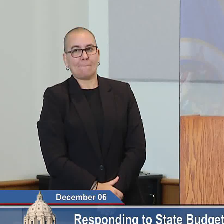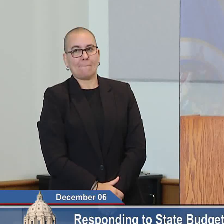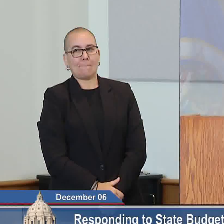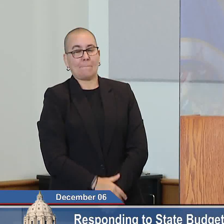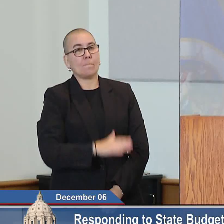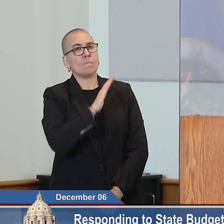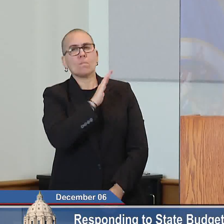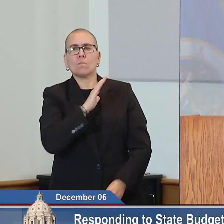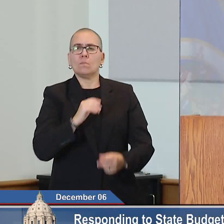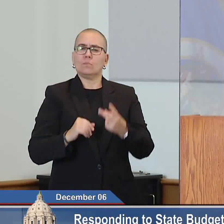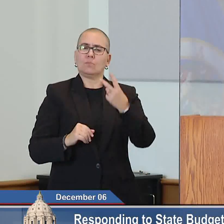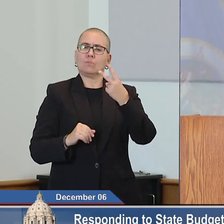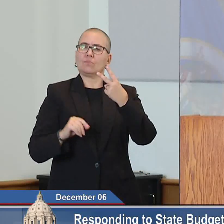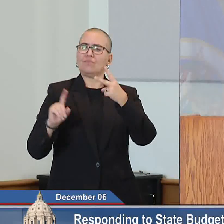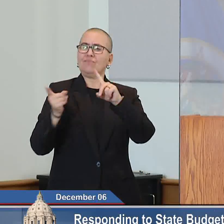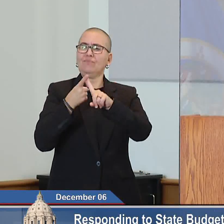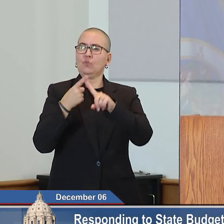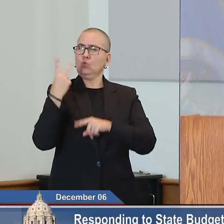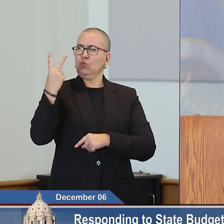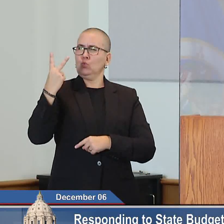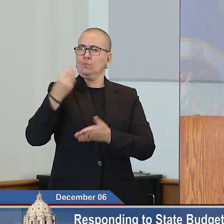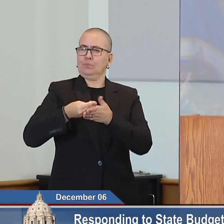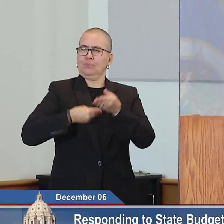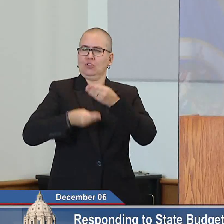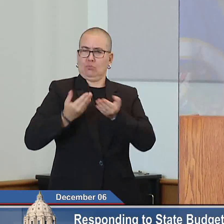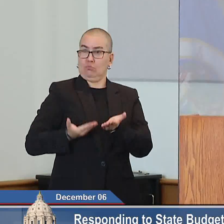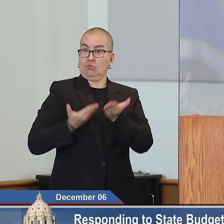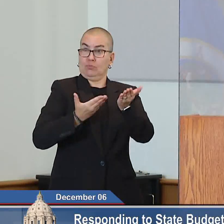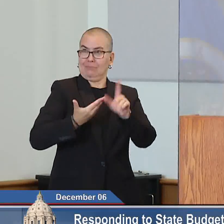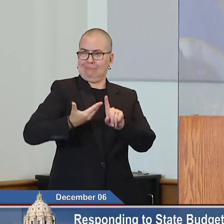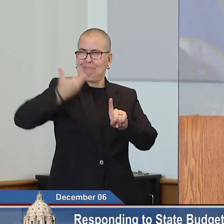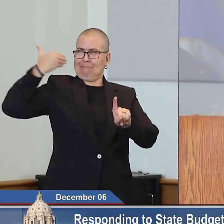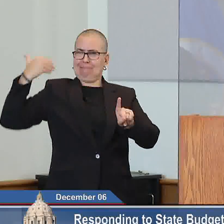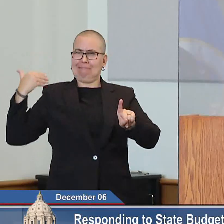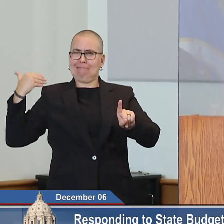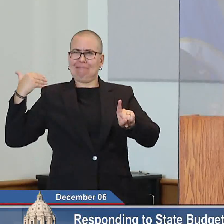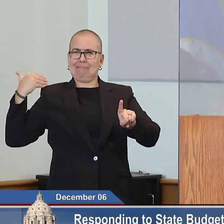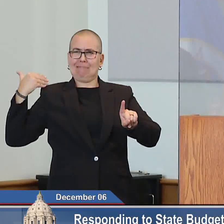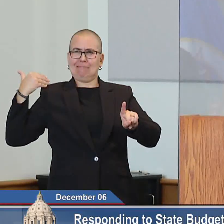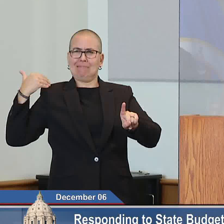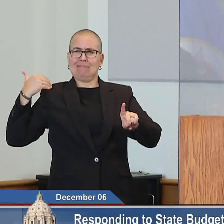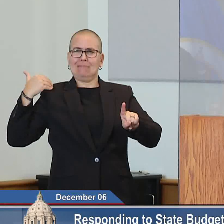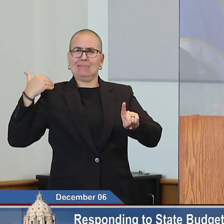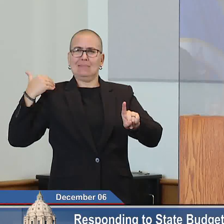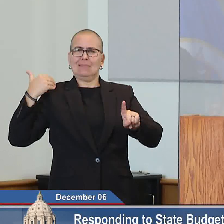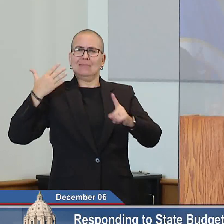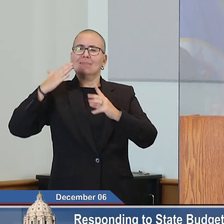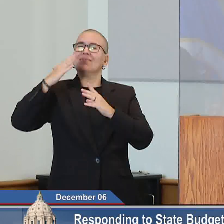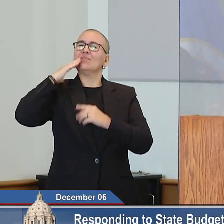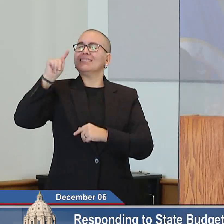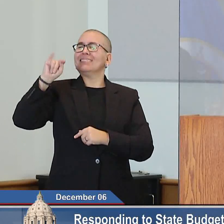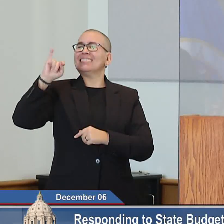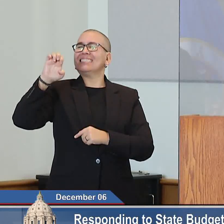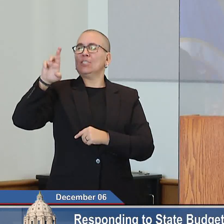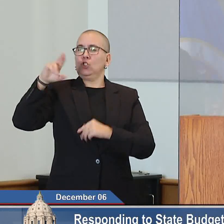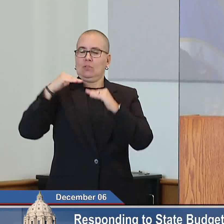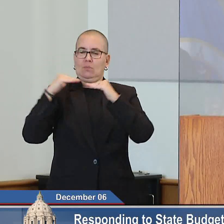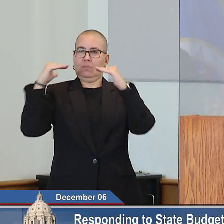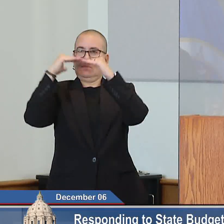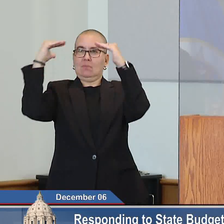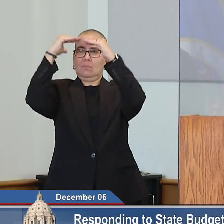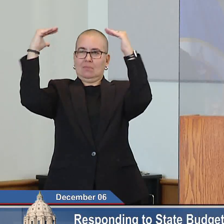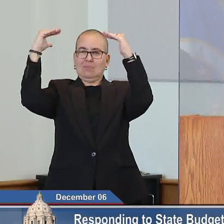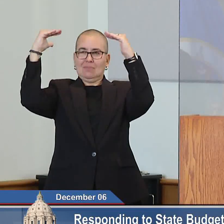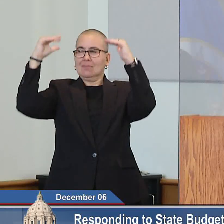proposed some tax increases in some areas, top tier, corporate tax, gas tax. Are you going to take a